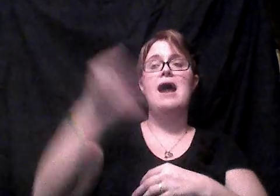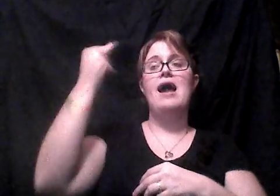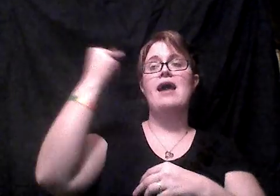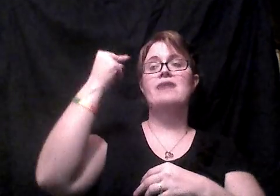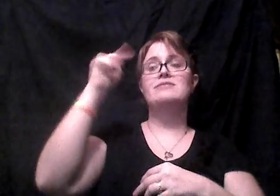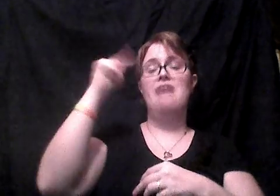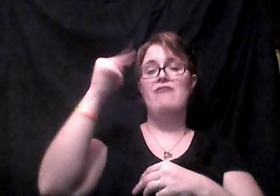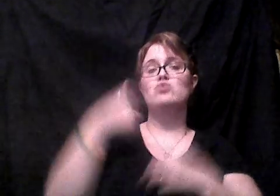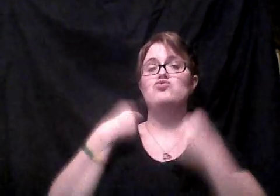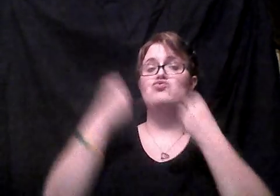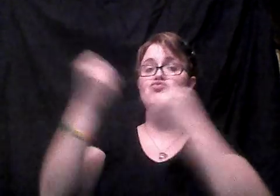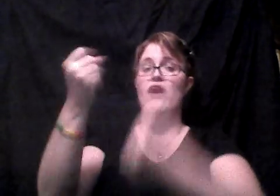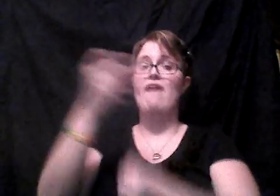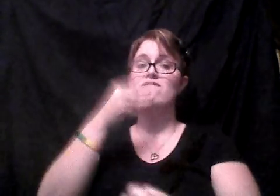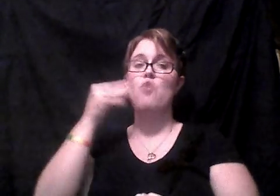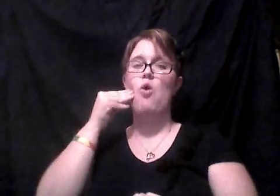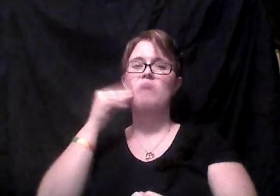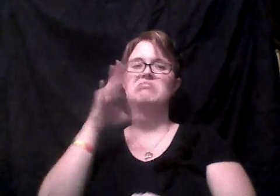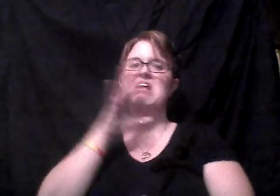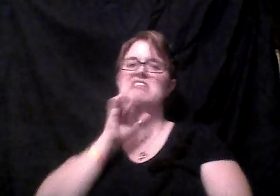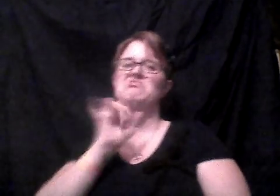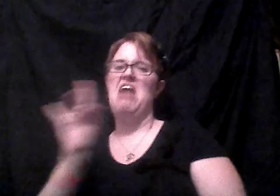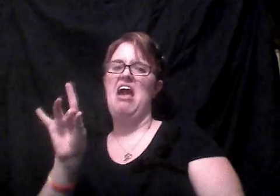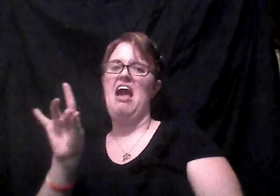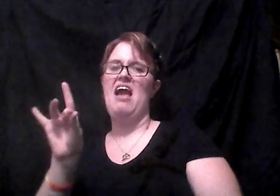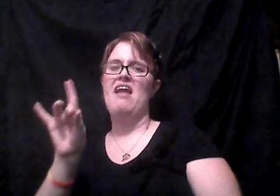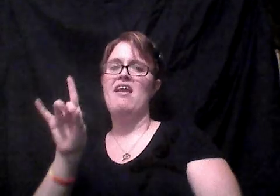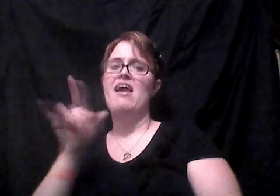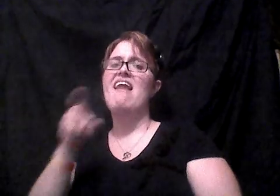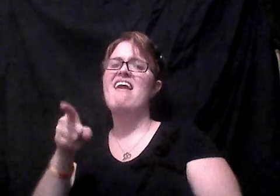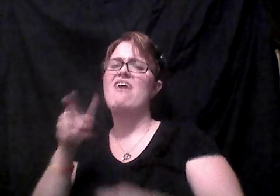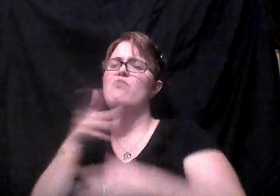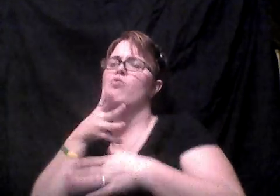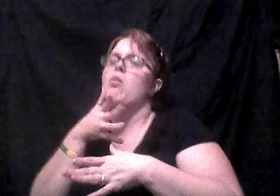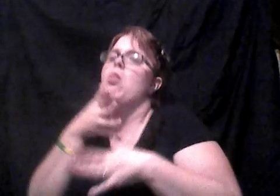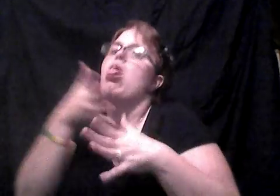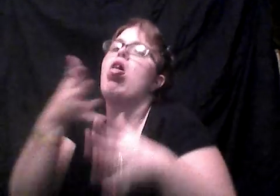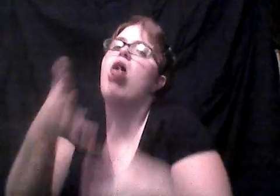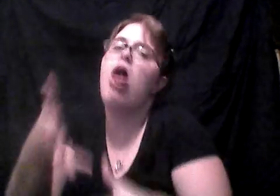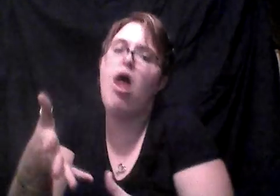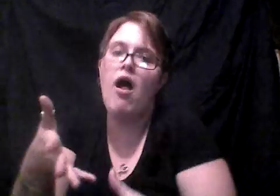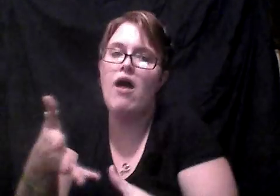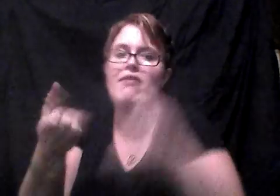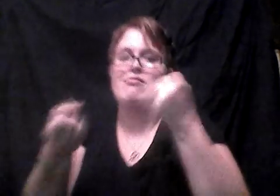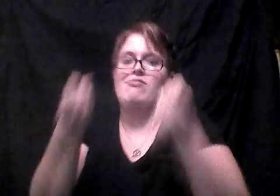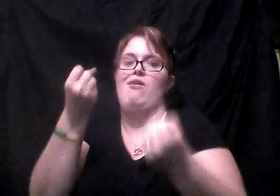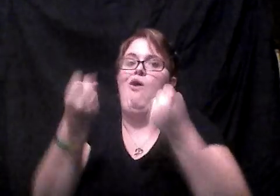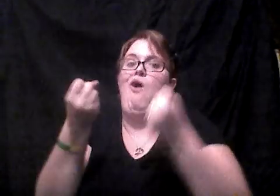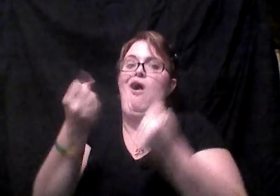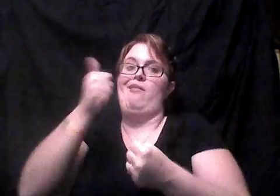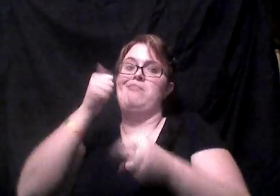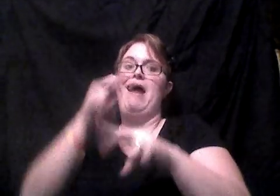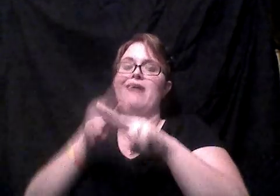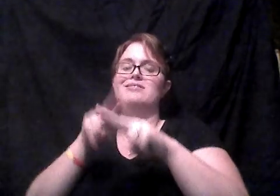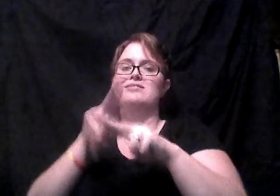car. And I don't care how much value you get out of owning a nice, shiny, pristine thing. It's not as good as I felt knowing that I made